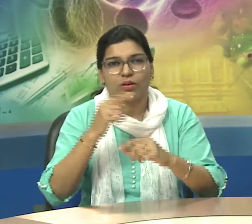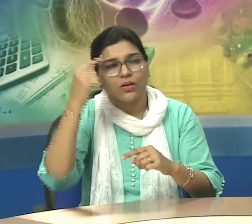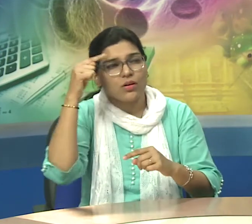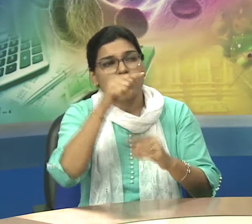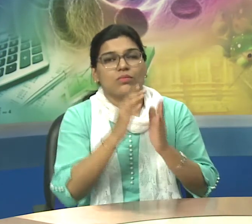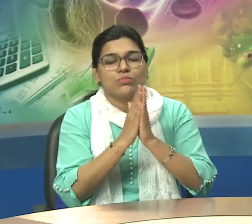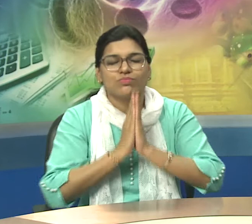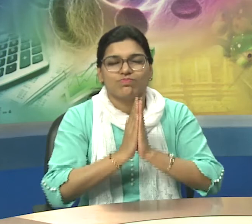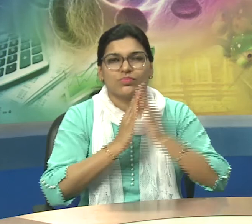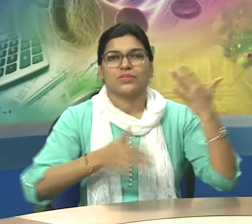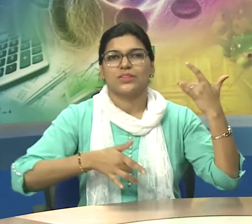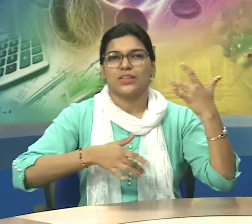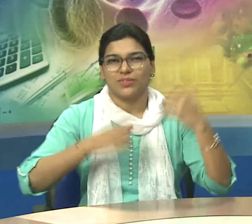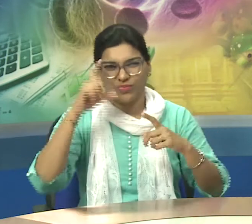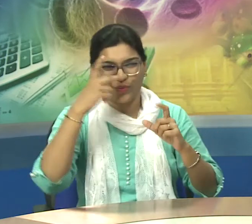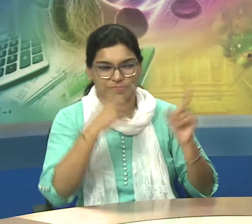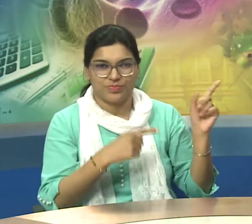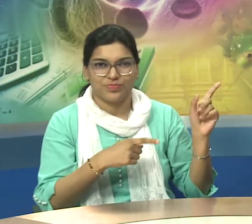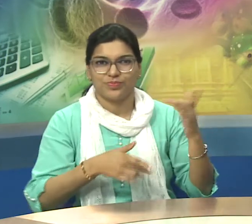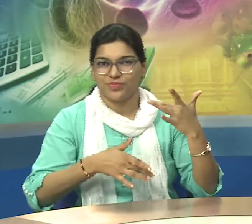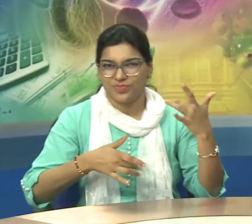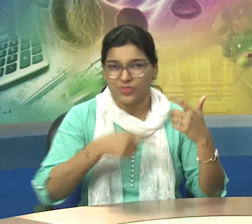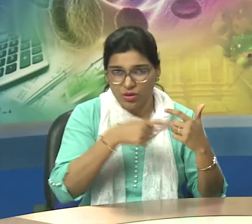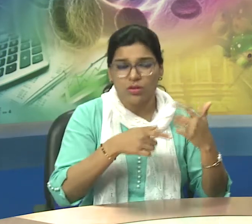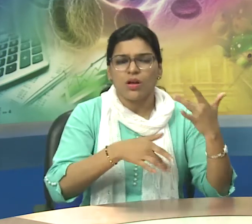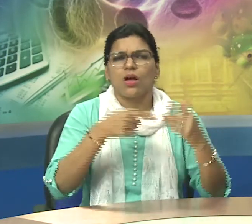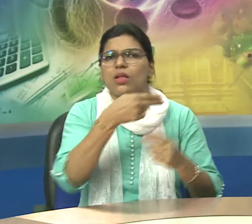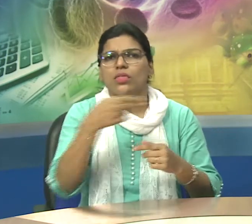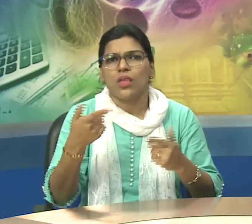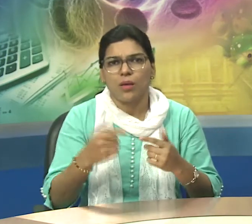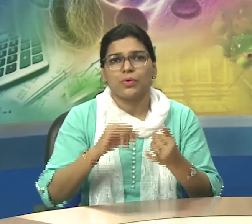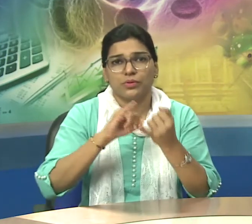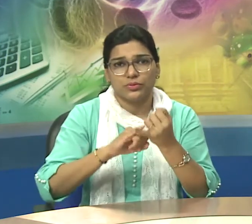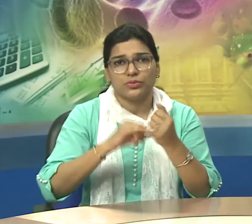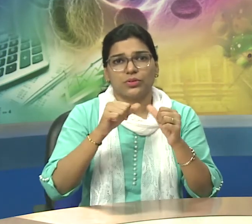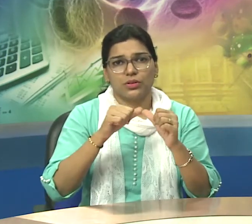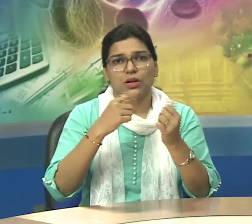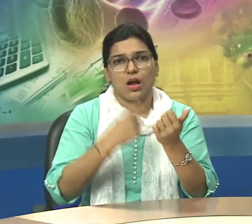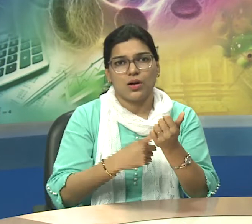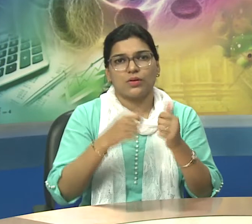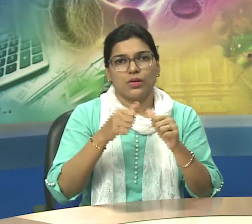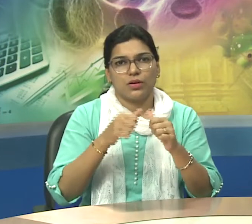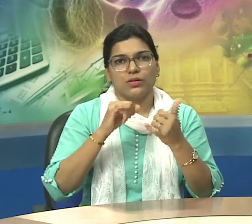temple on the bank of river Ganga. He